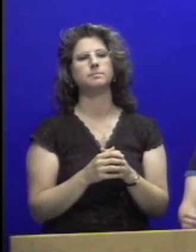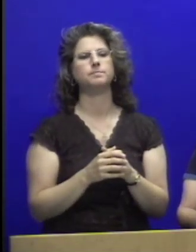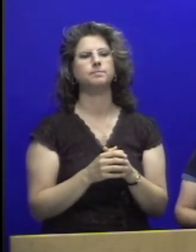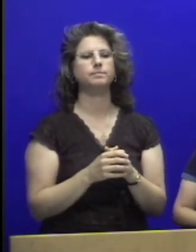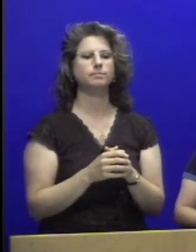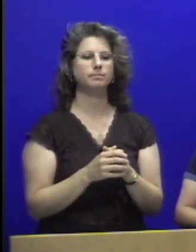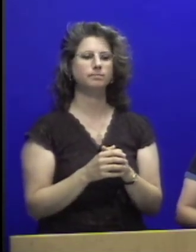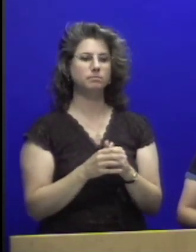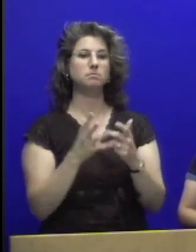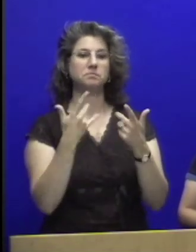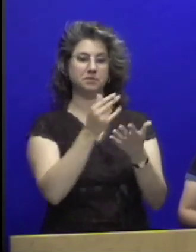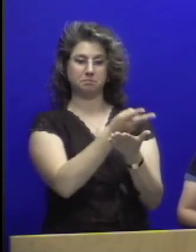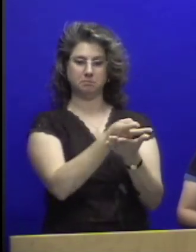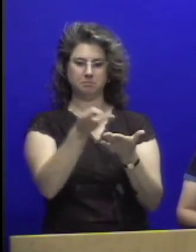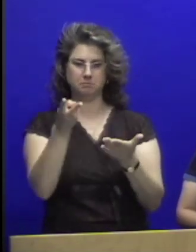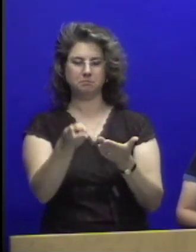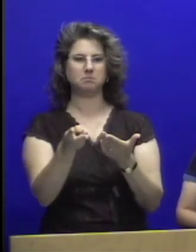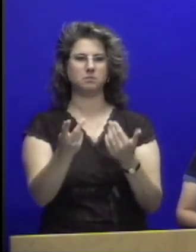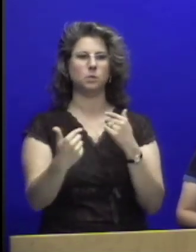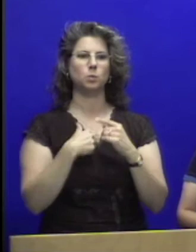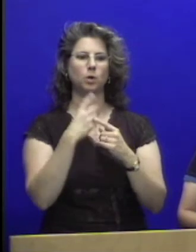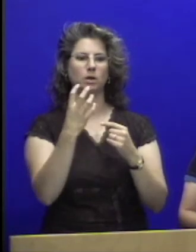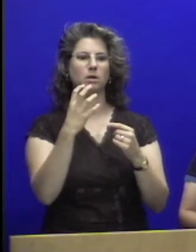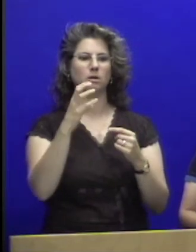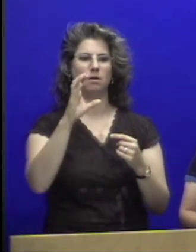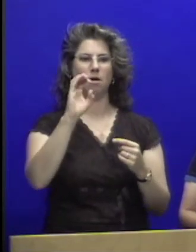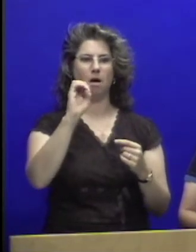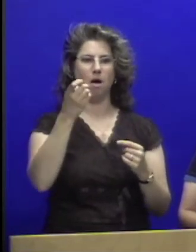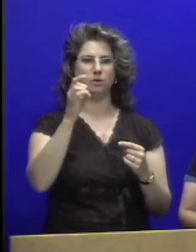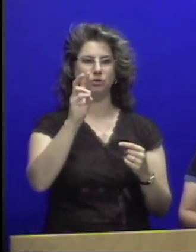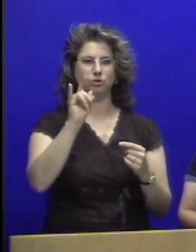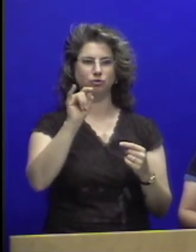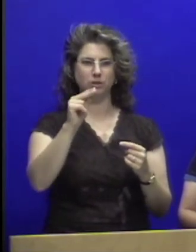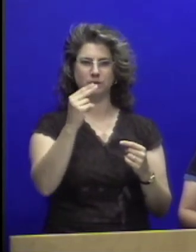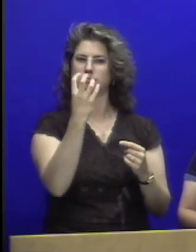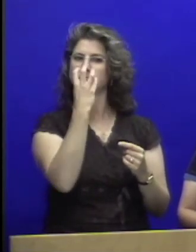Then they'll put an oxygen mask on your face